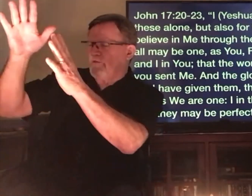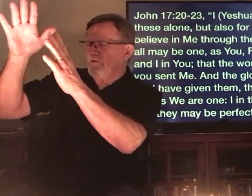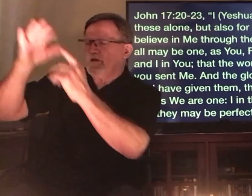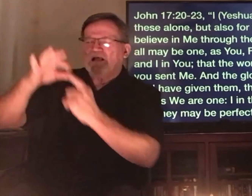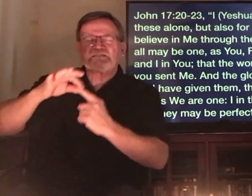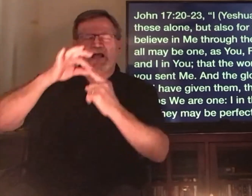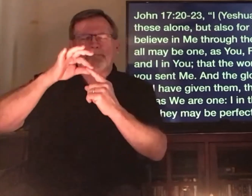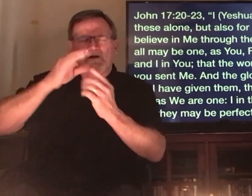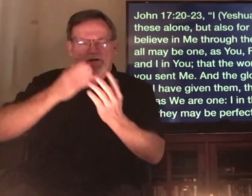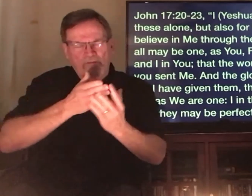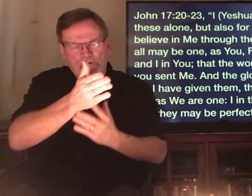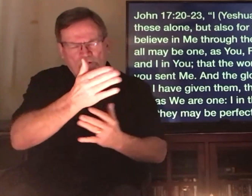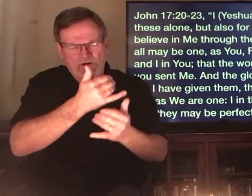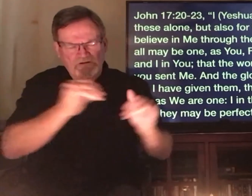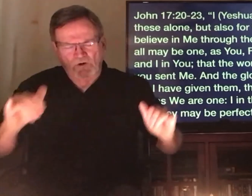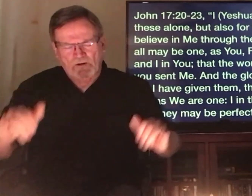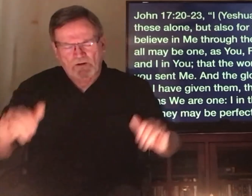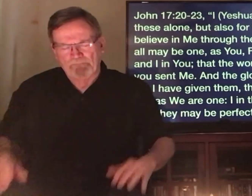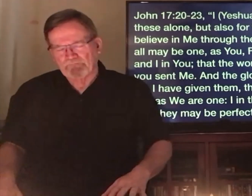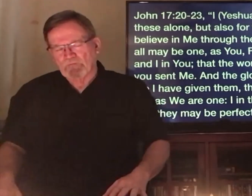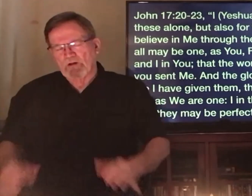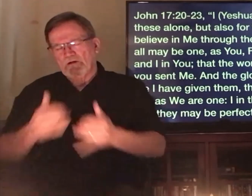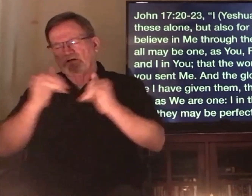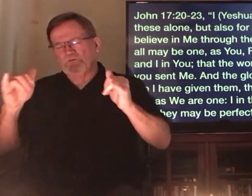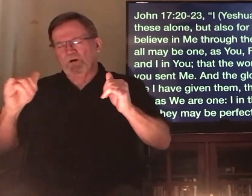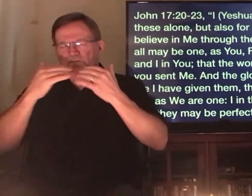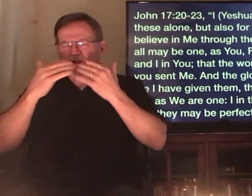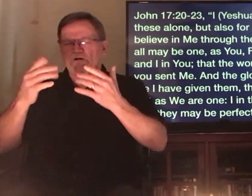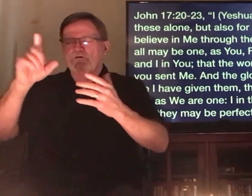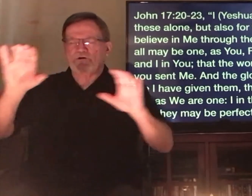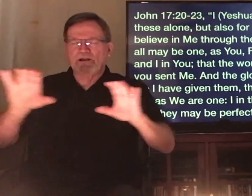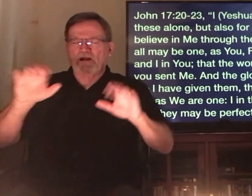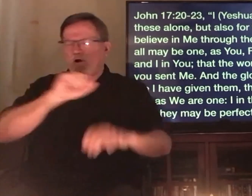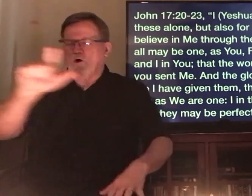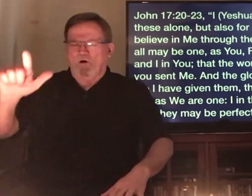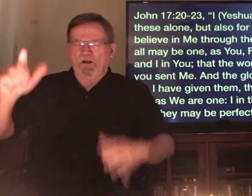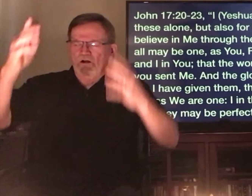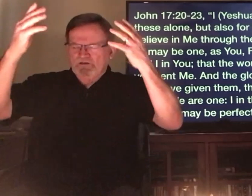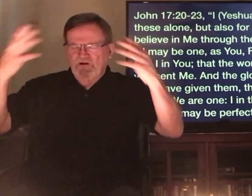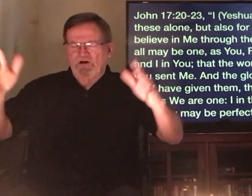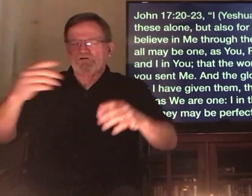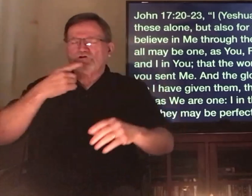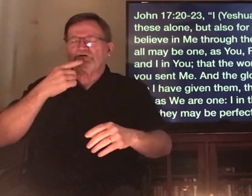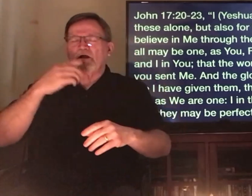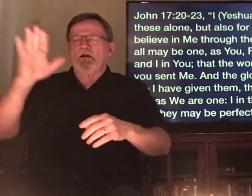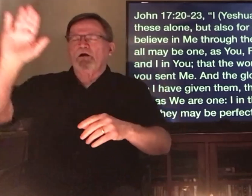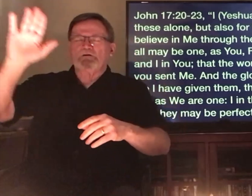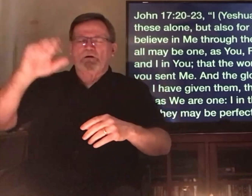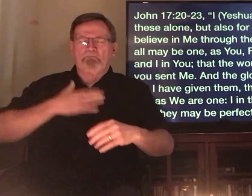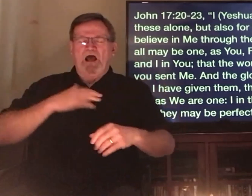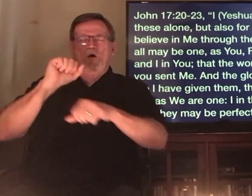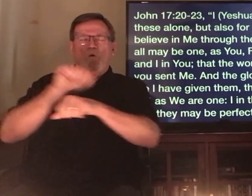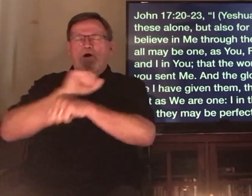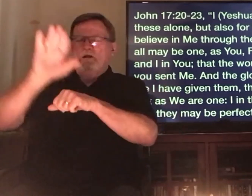know Yeshua came to earth and died for all, regardless of